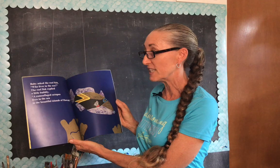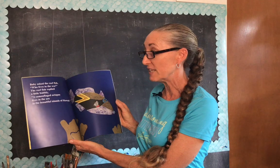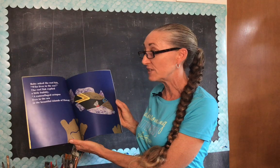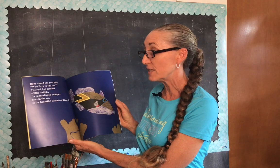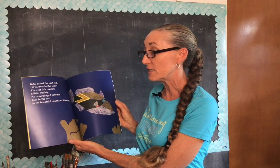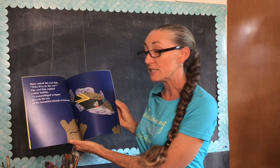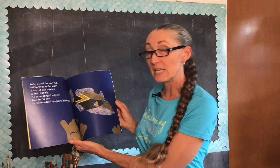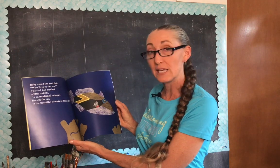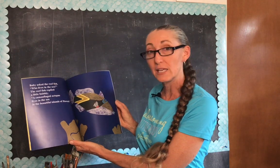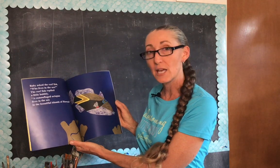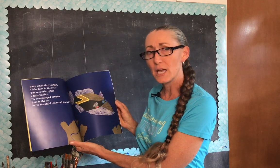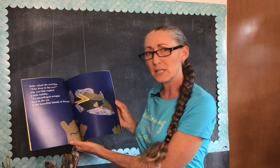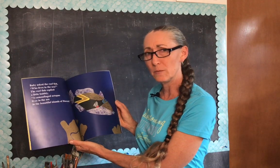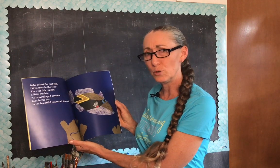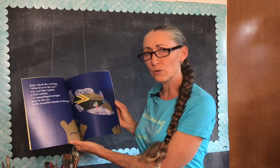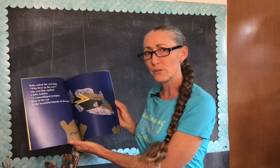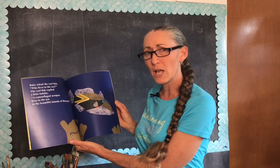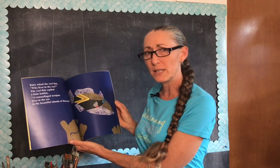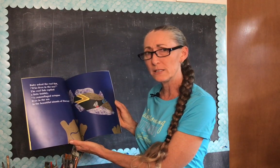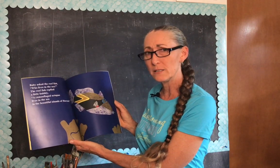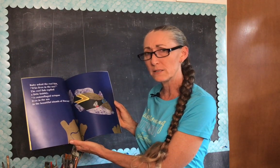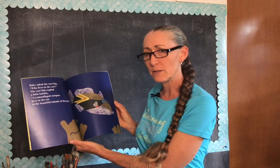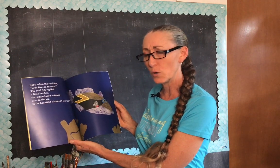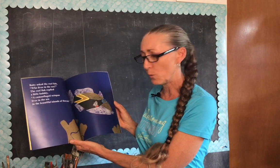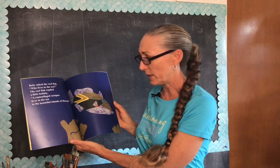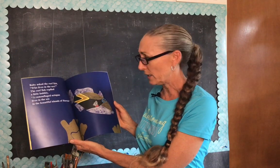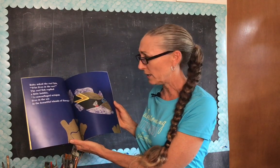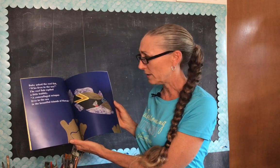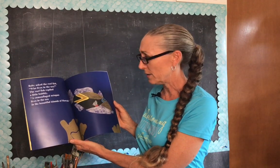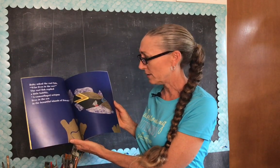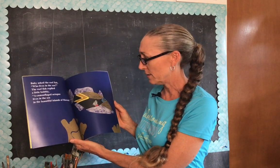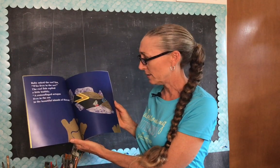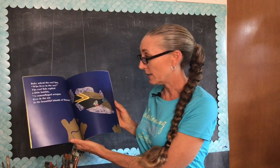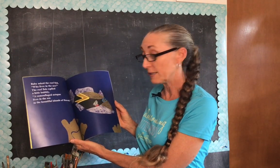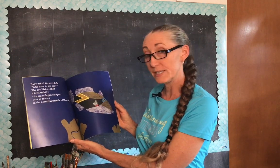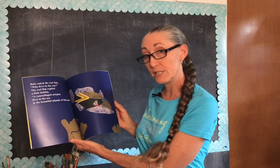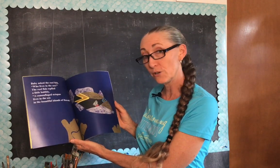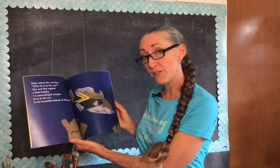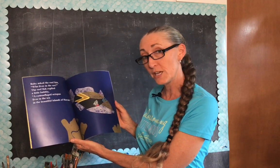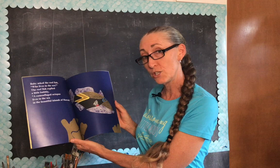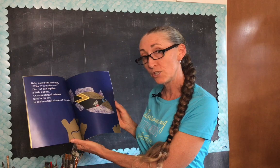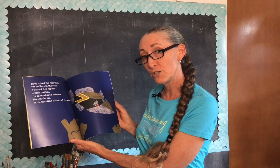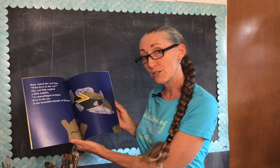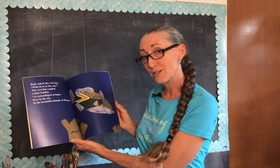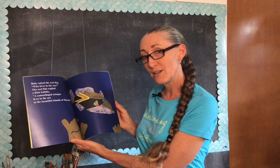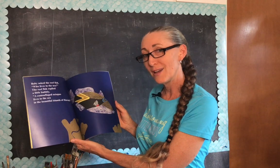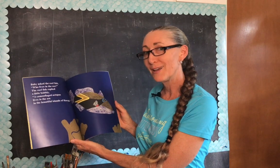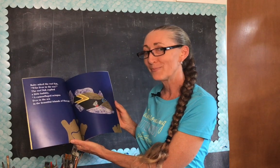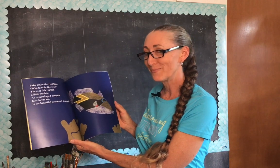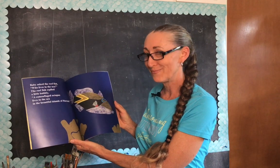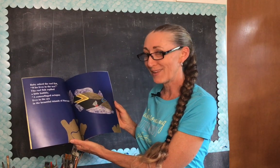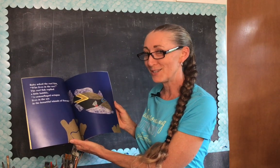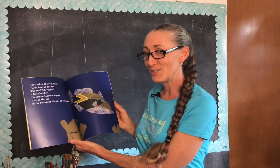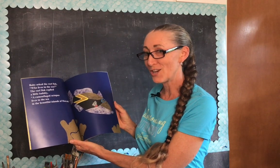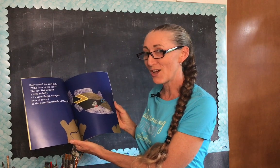lives in the sea in the beautiful islands of Hawaii." Let's see your fish. Nice job.